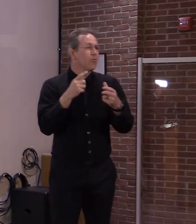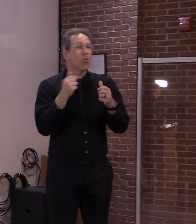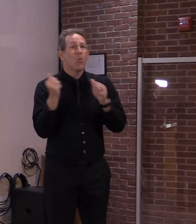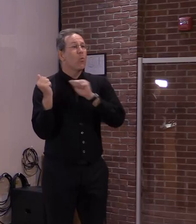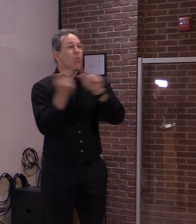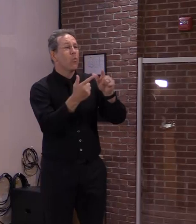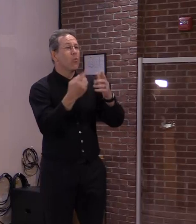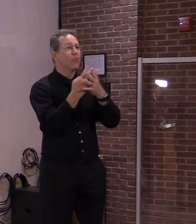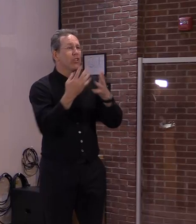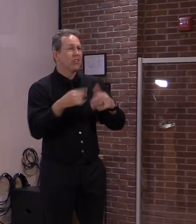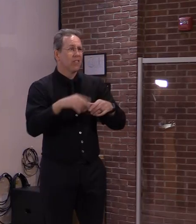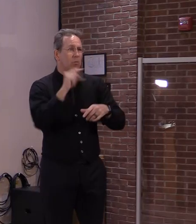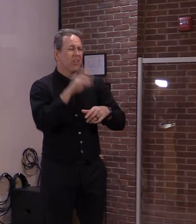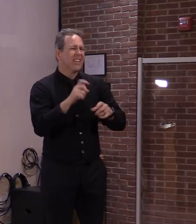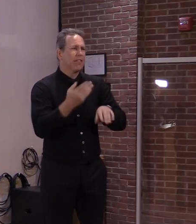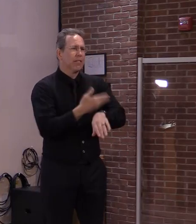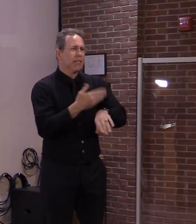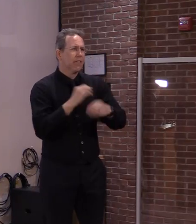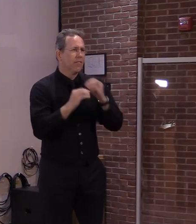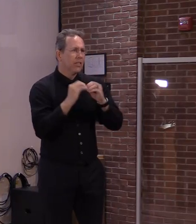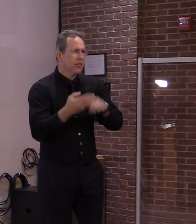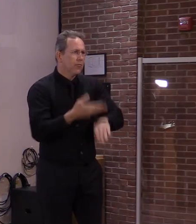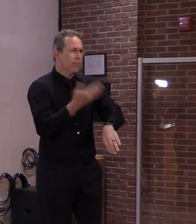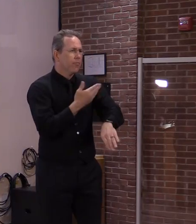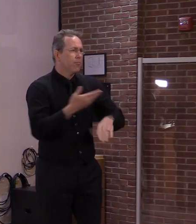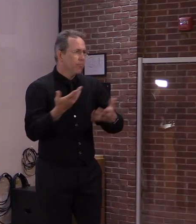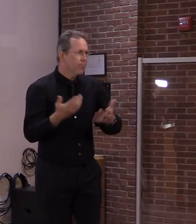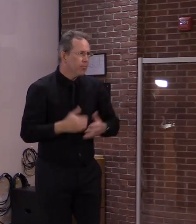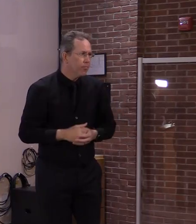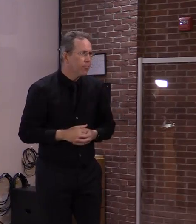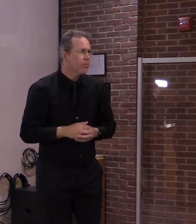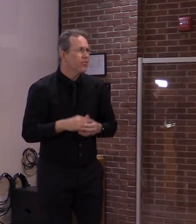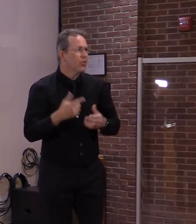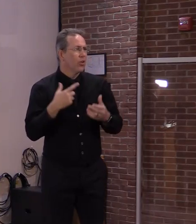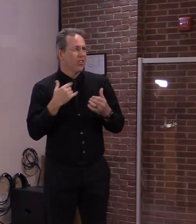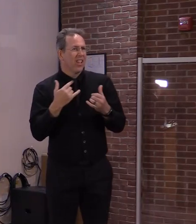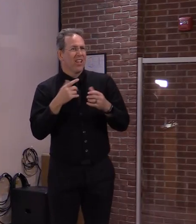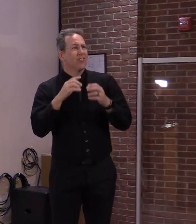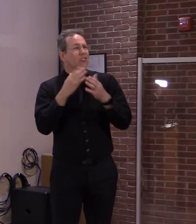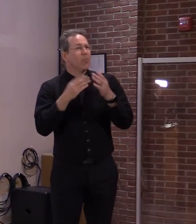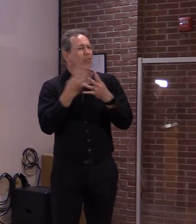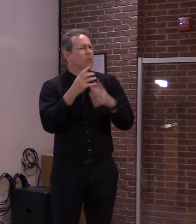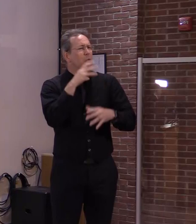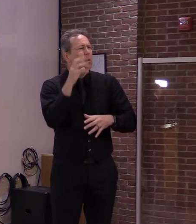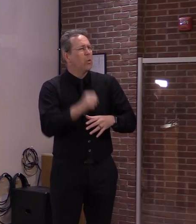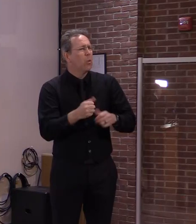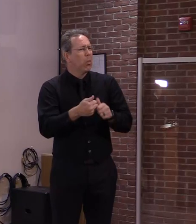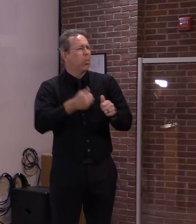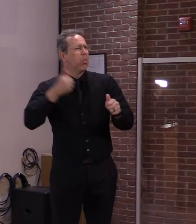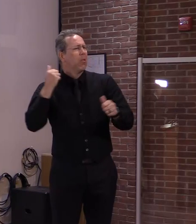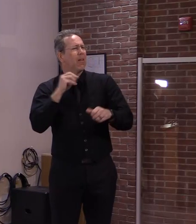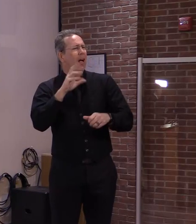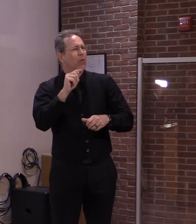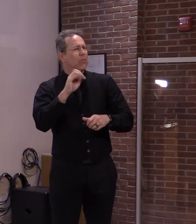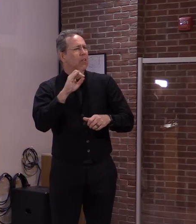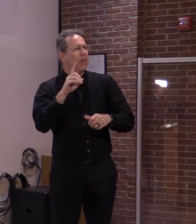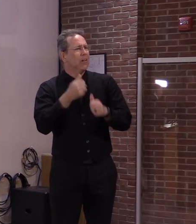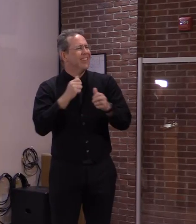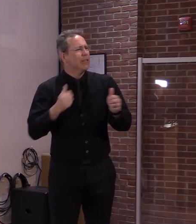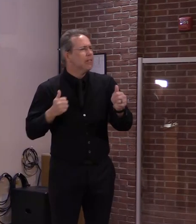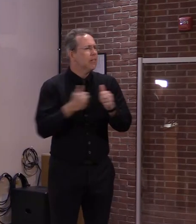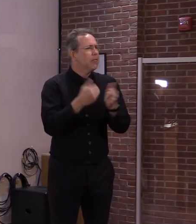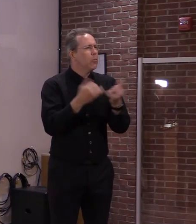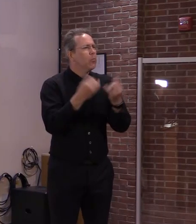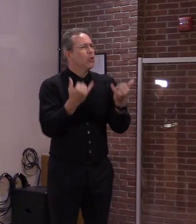that we need to modernize the prison system. I don't know if this is for,